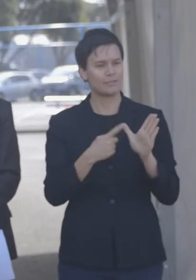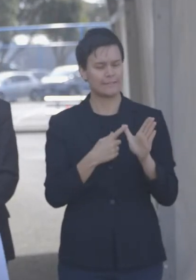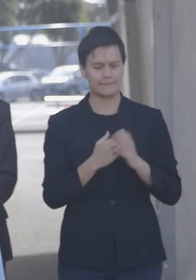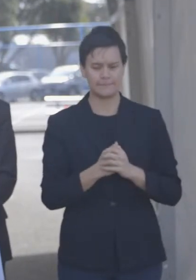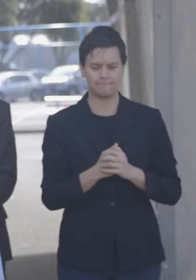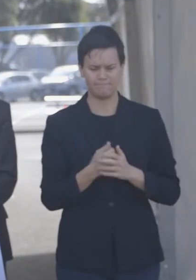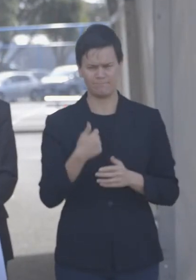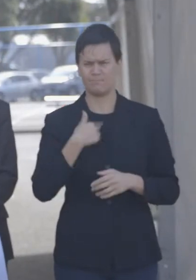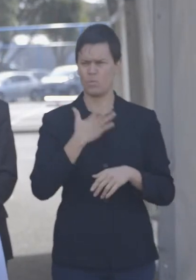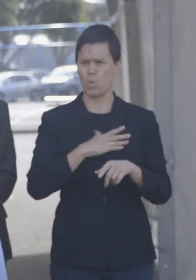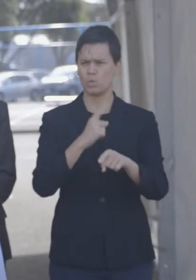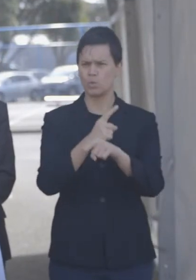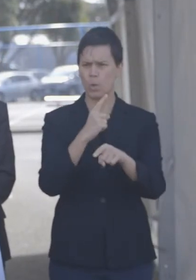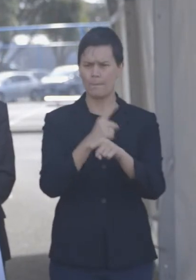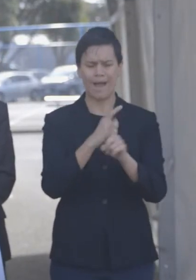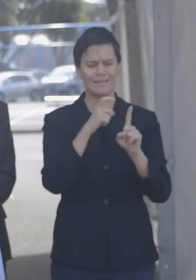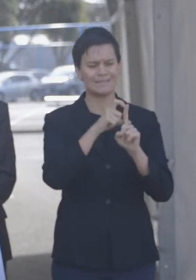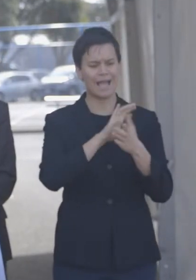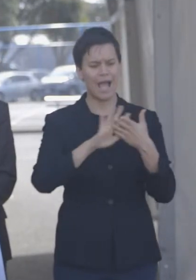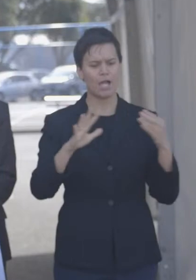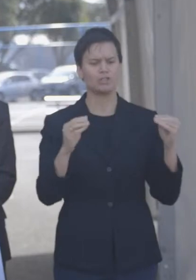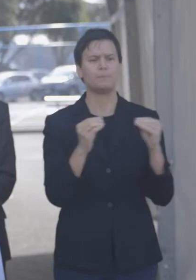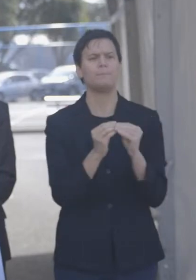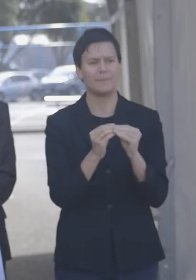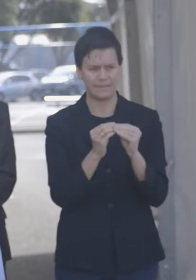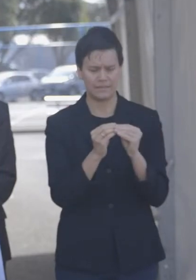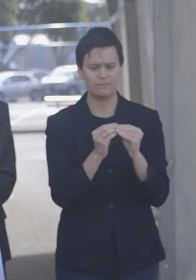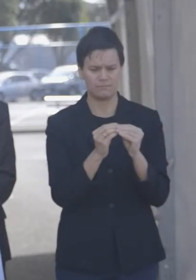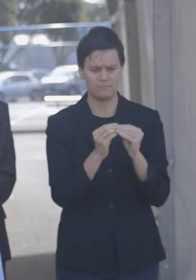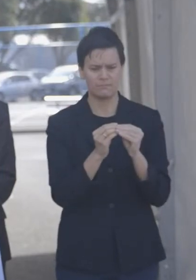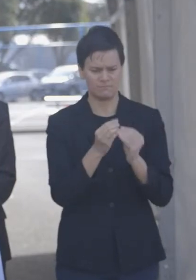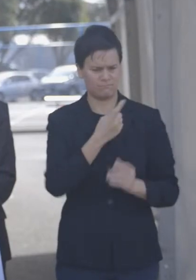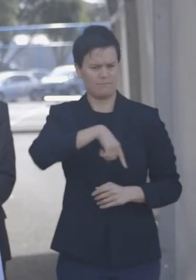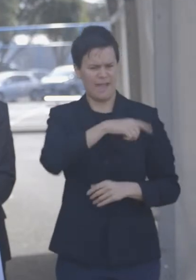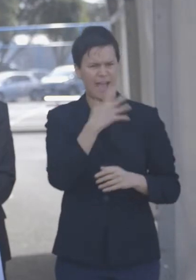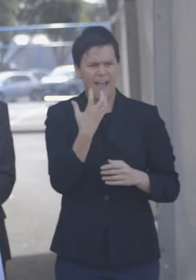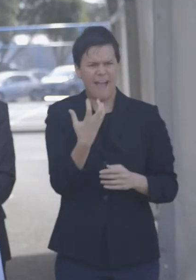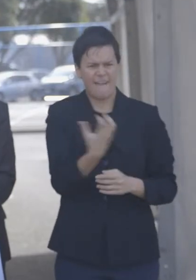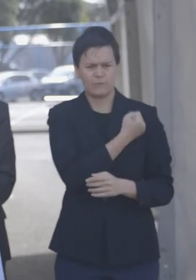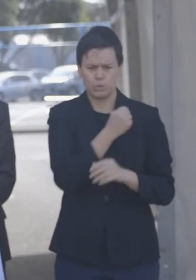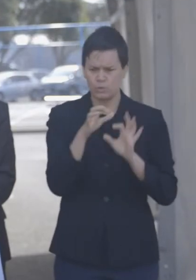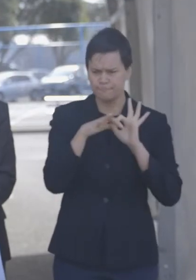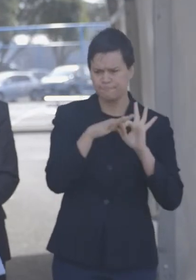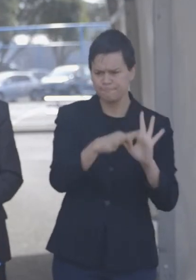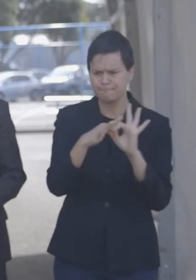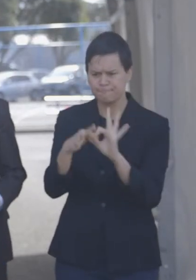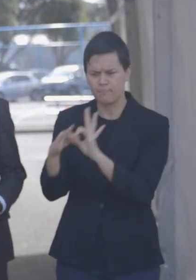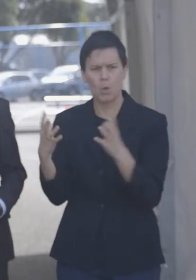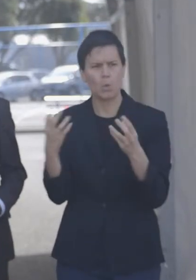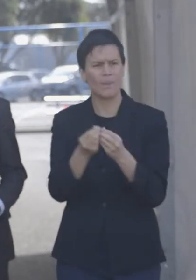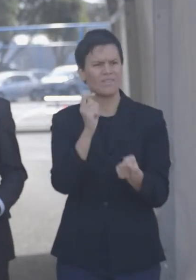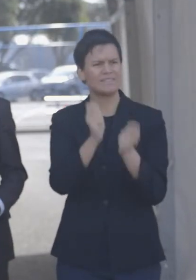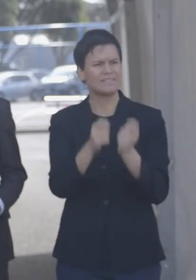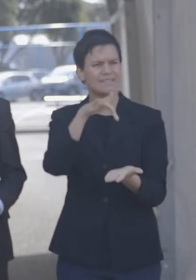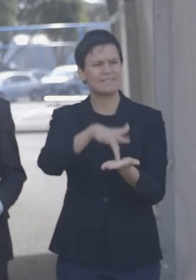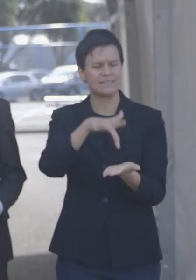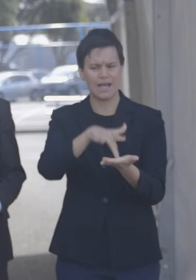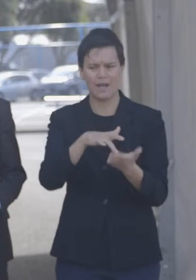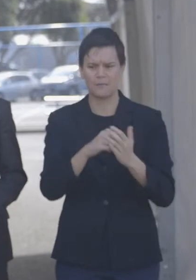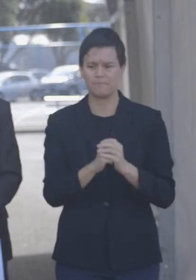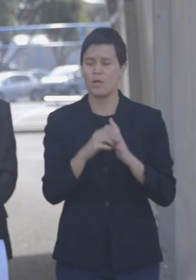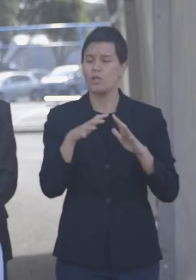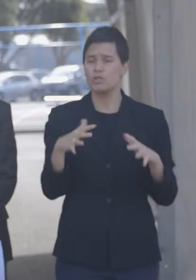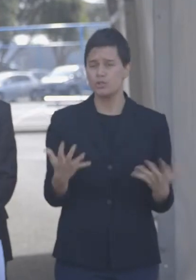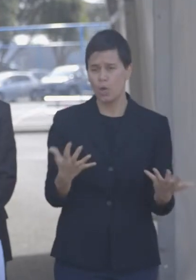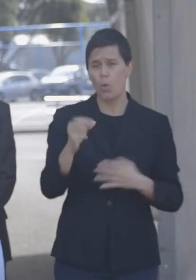is at a district health board with regards to coordinating our CBACs and our primary care testing centres. So in the Greater Wellington region across Hutt Valley and